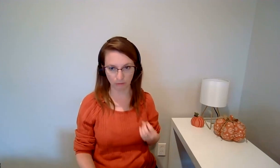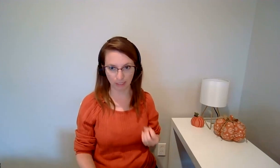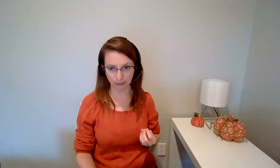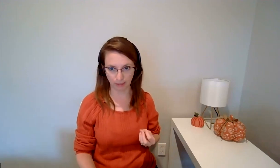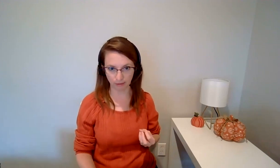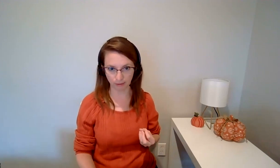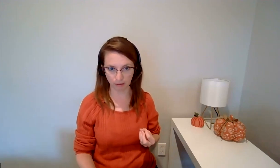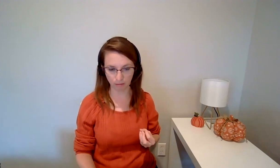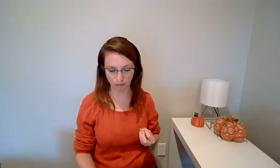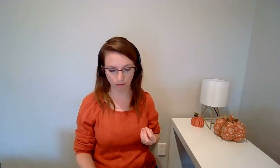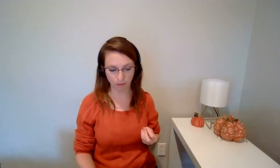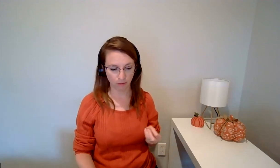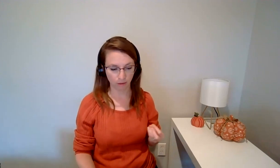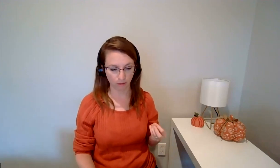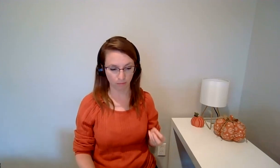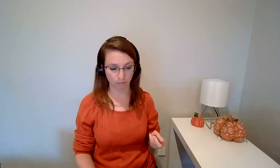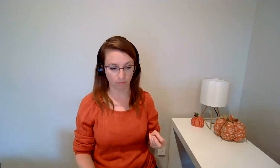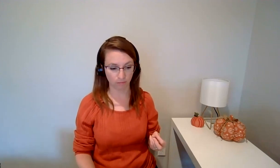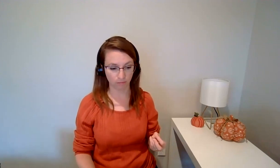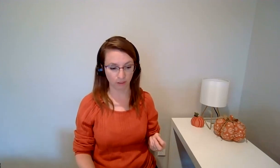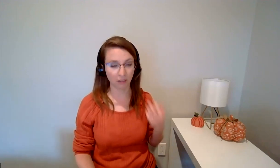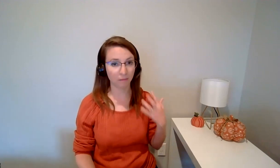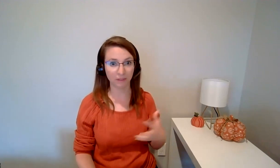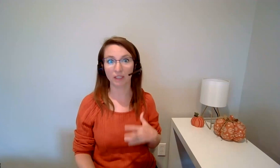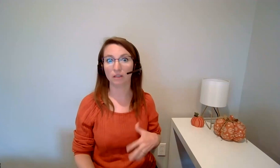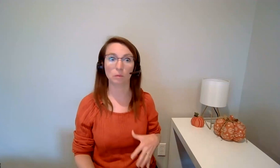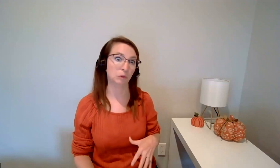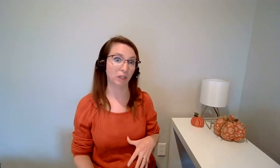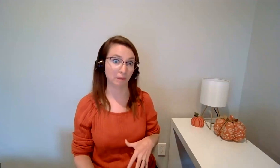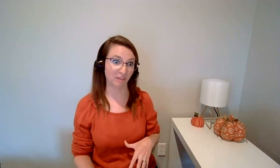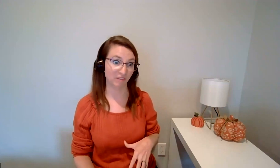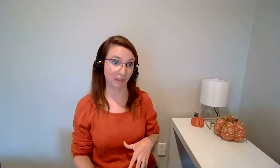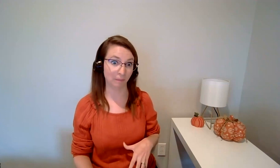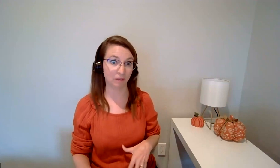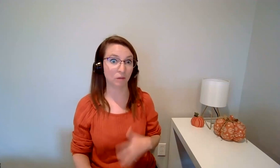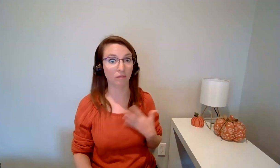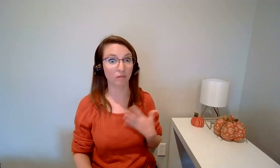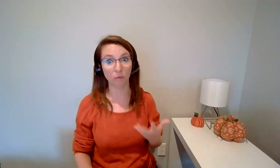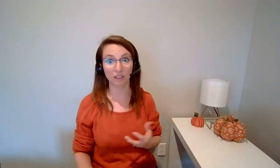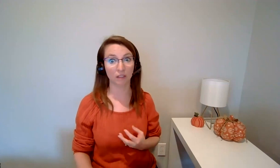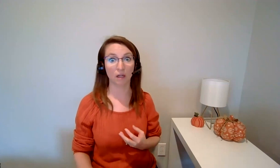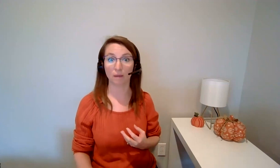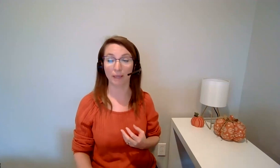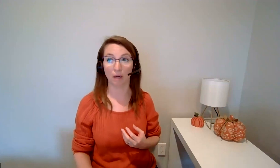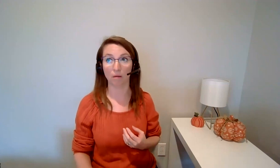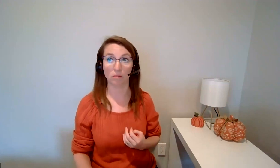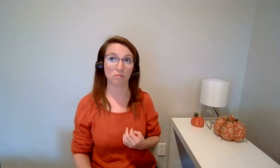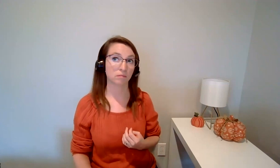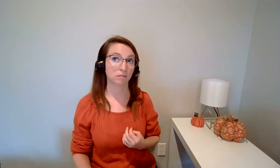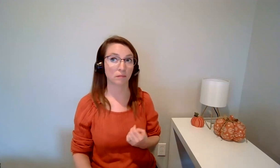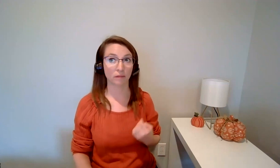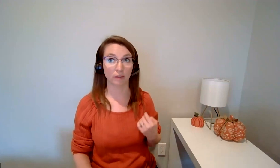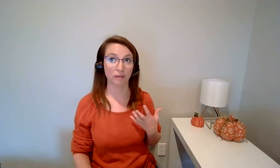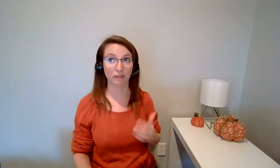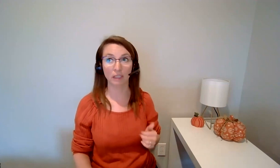lot in ASL, and it comes in handy when we're talking about families. So if you wanted to talk about, like, let's say you